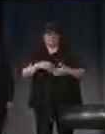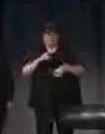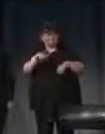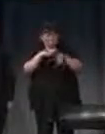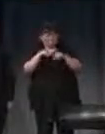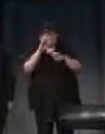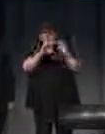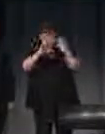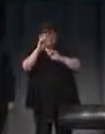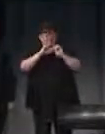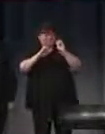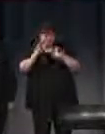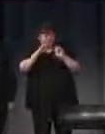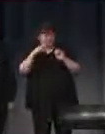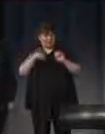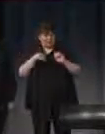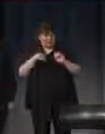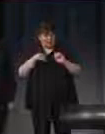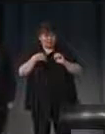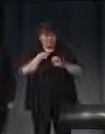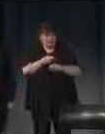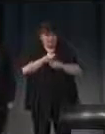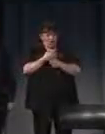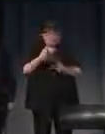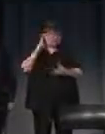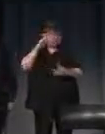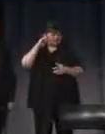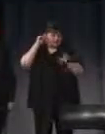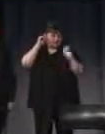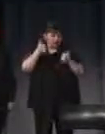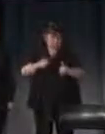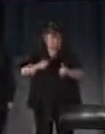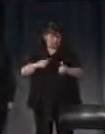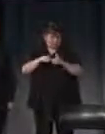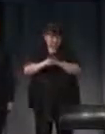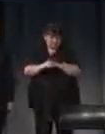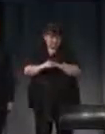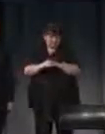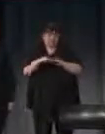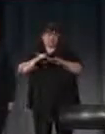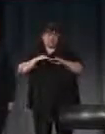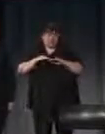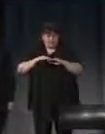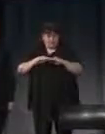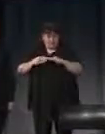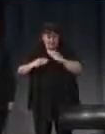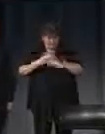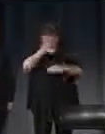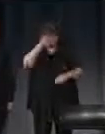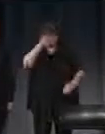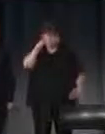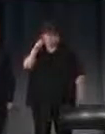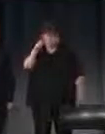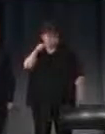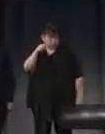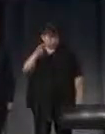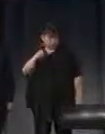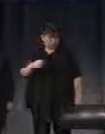where they induce hearing loss from birth and measure the effects on the brain.